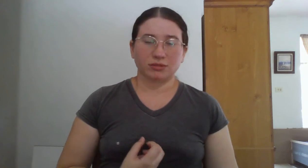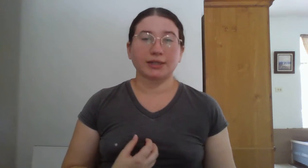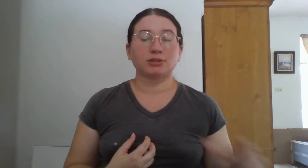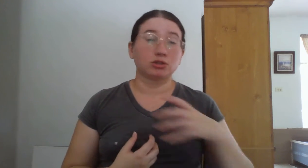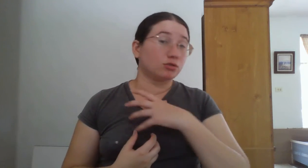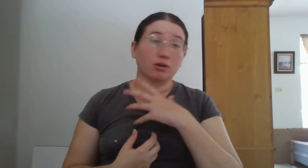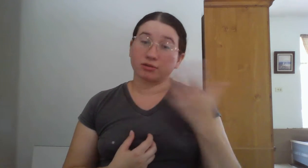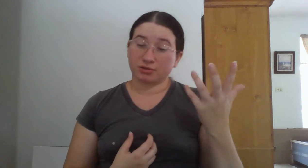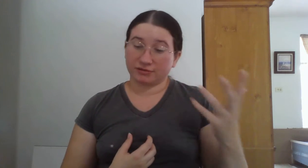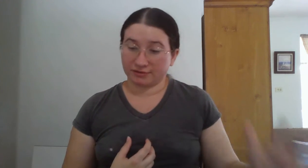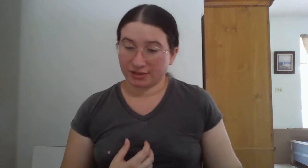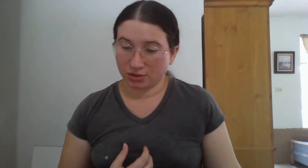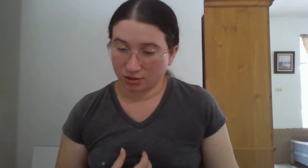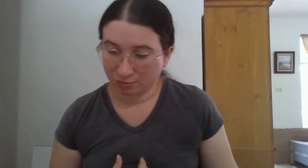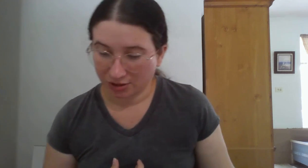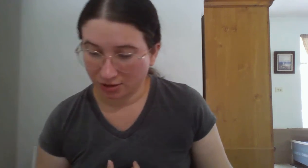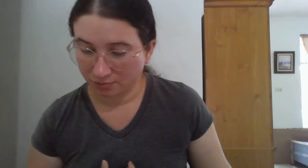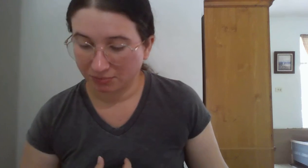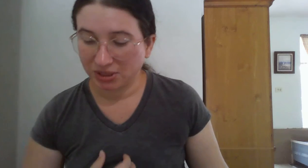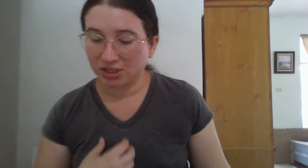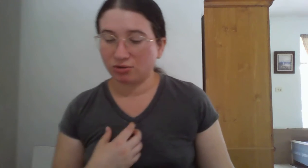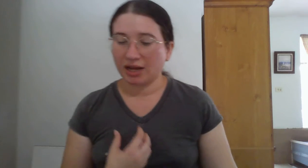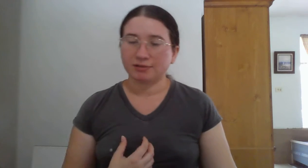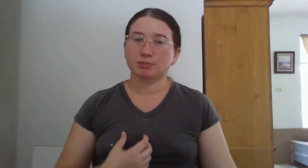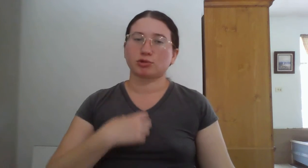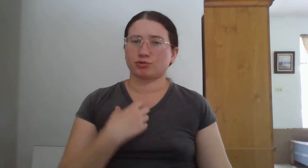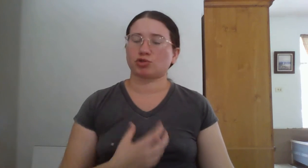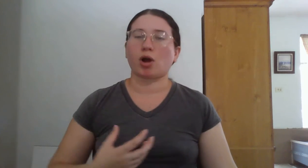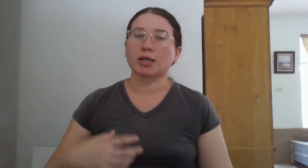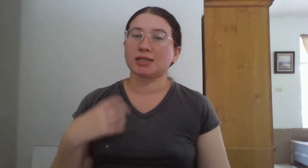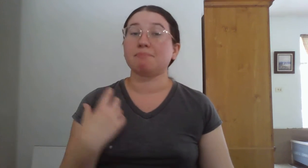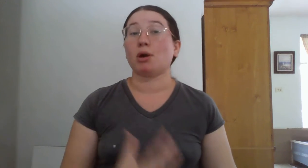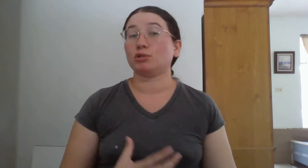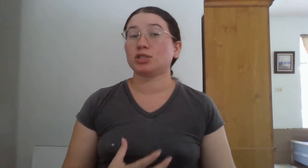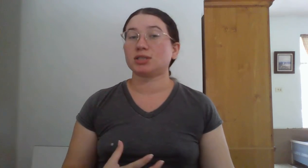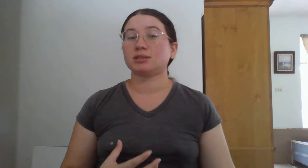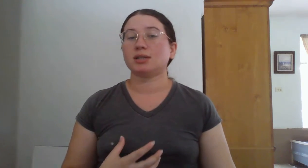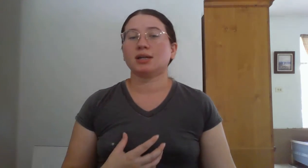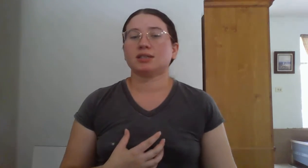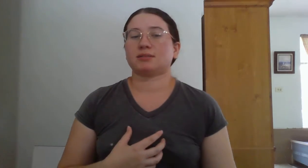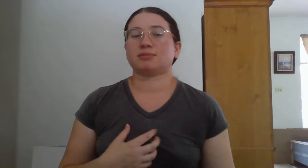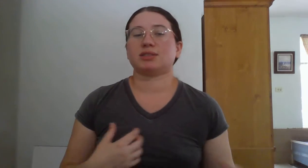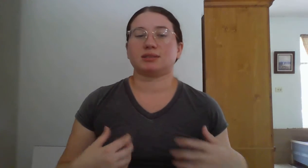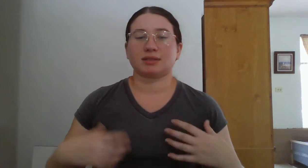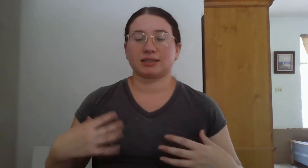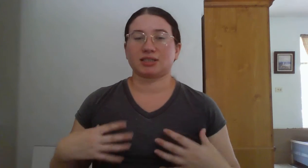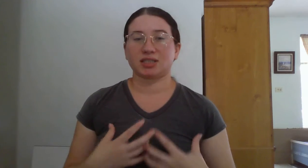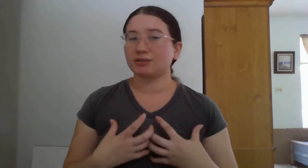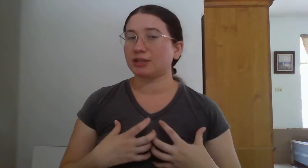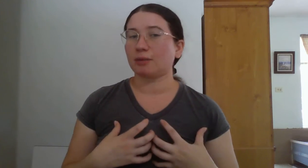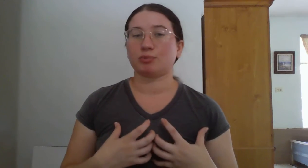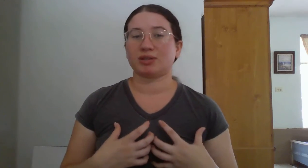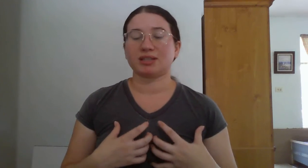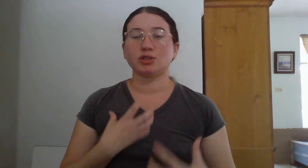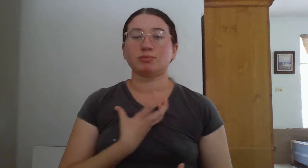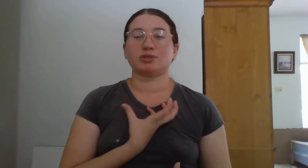Right? You could use all those different facial expressions, but meaning you have some sort of strong emotion, something like stirring up within you, but you